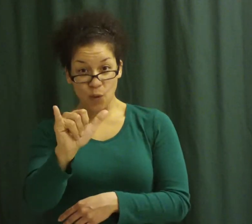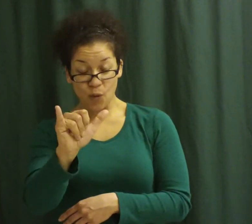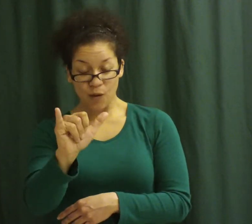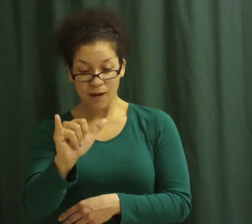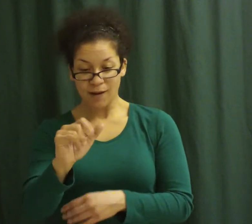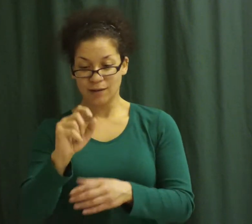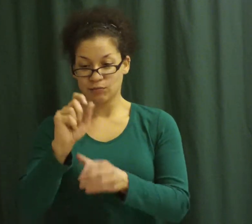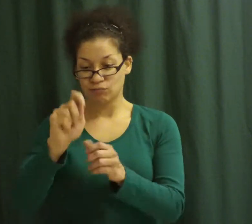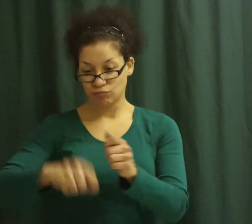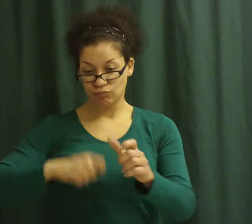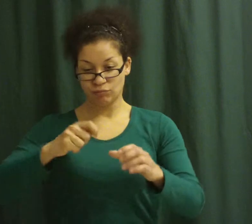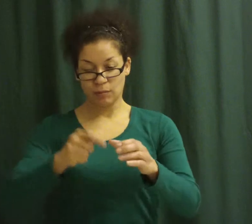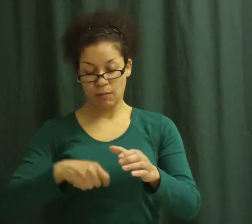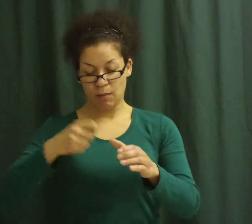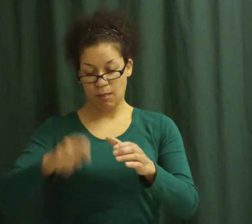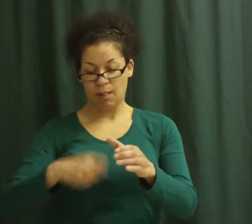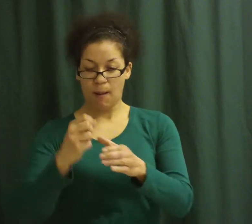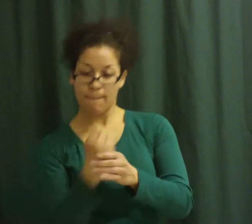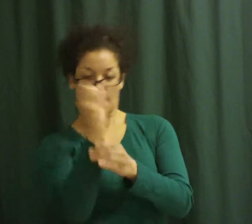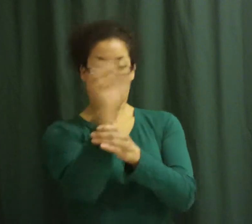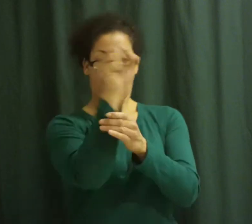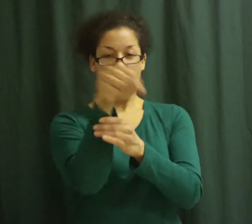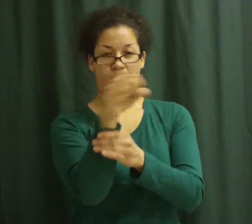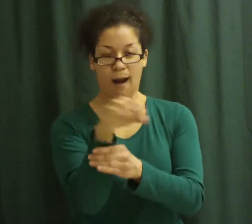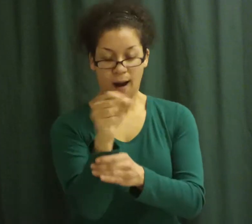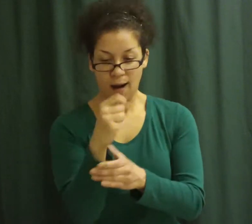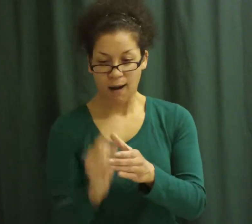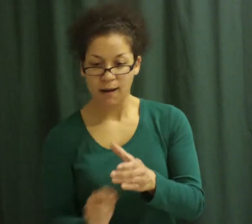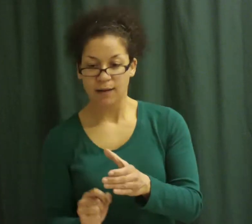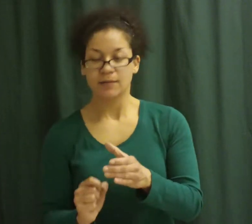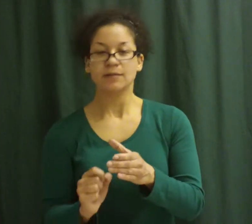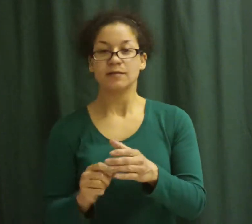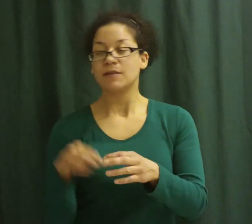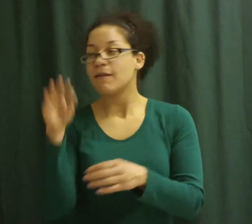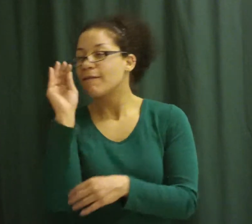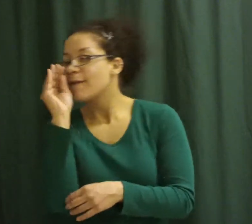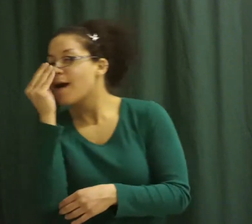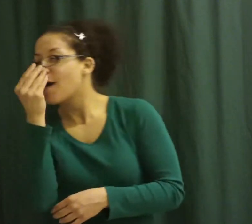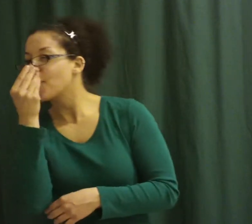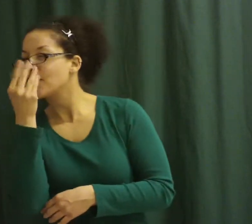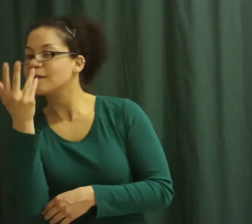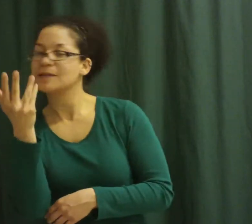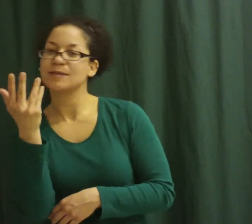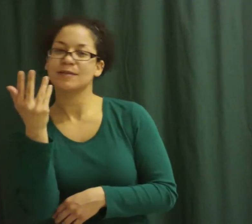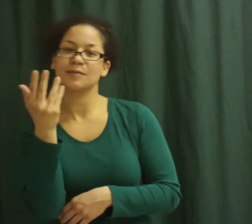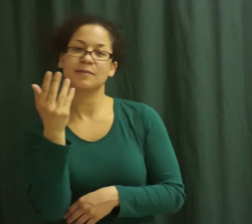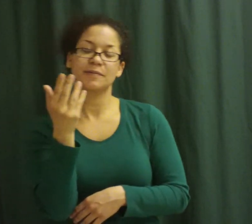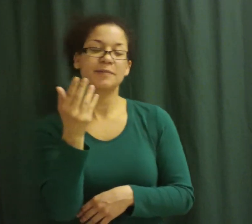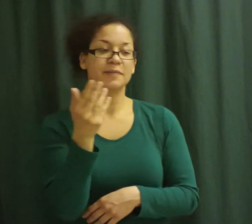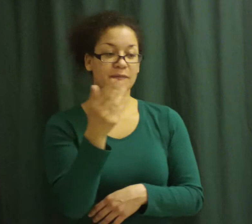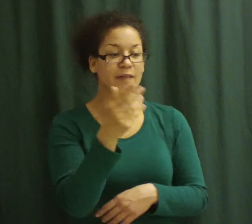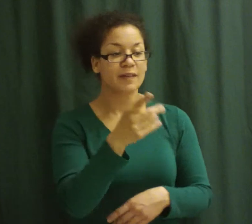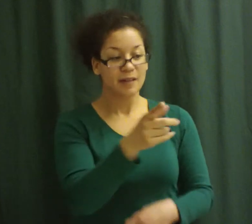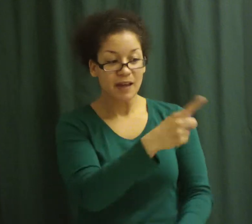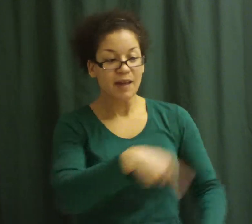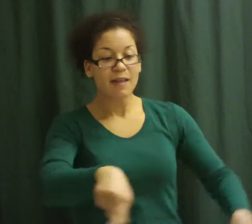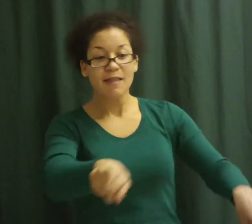They made things that were fun. Everyone had a wonderful,